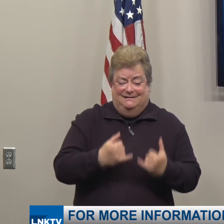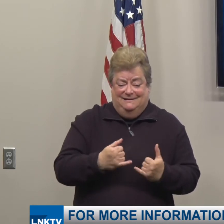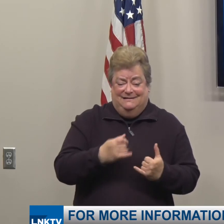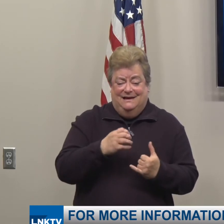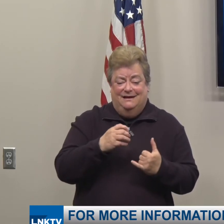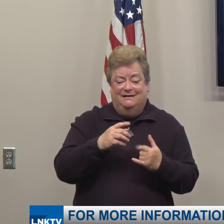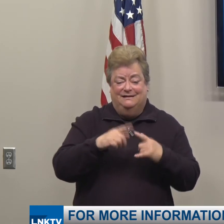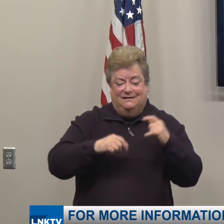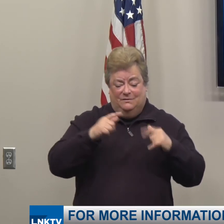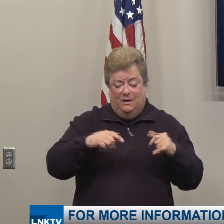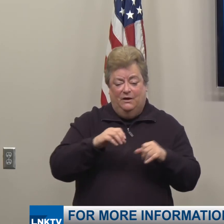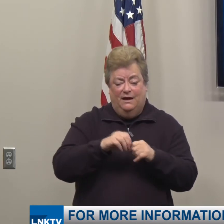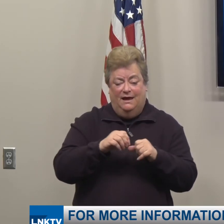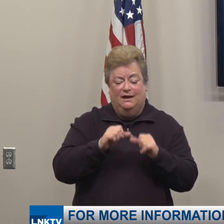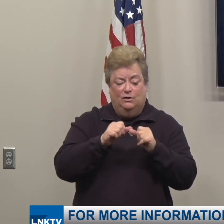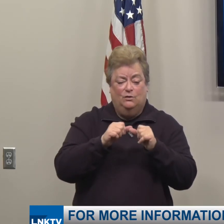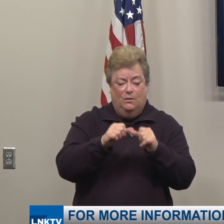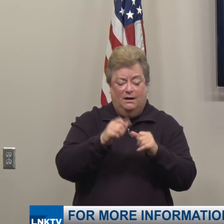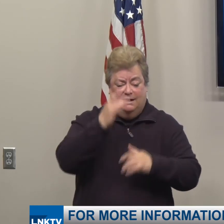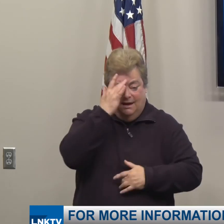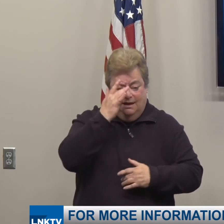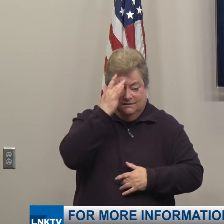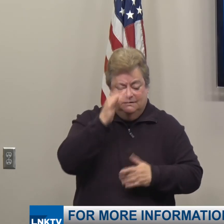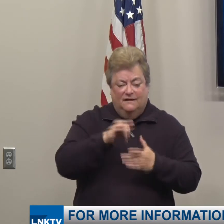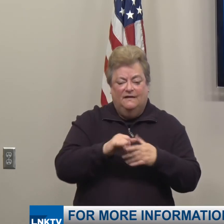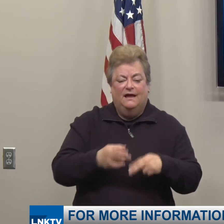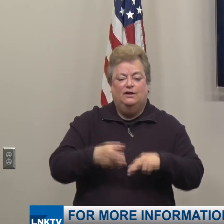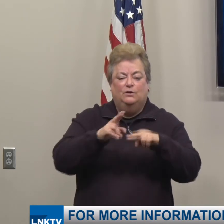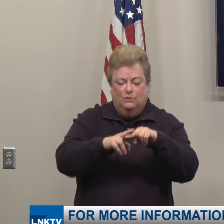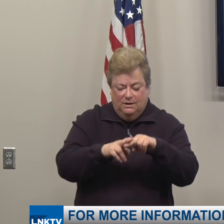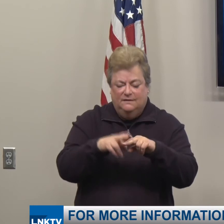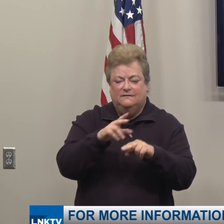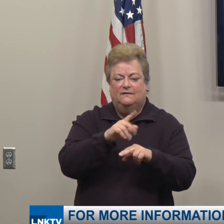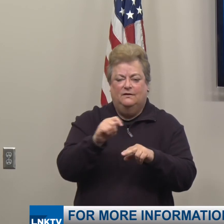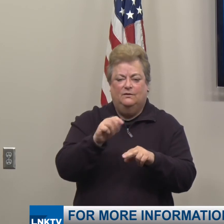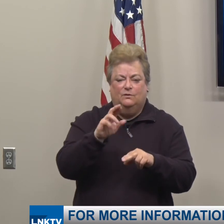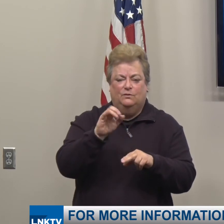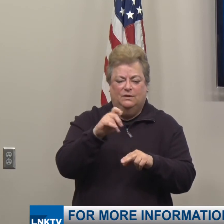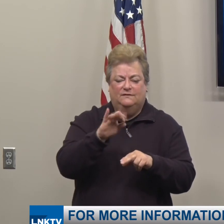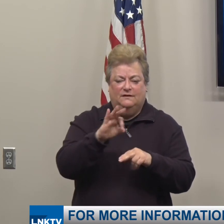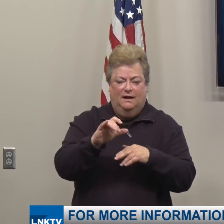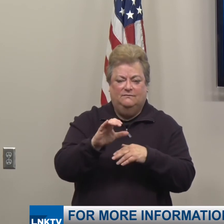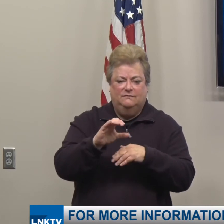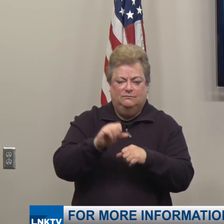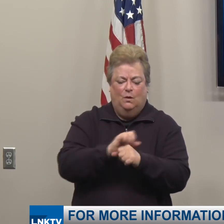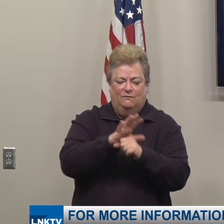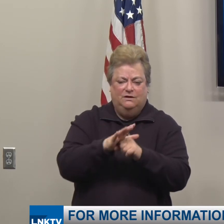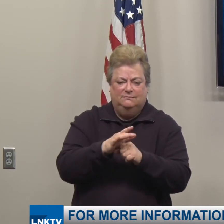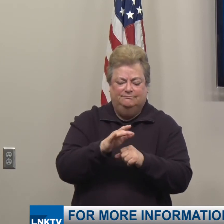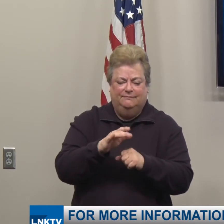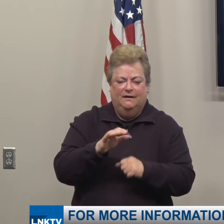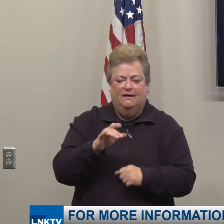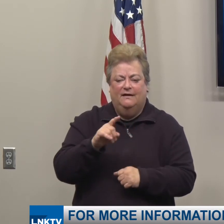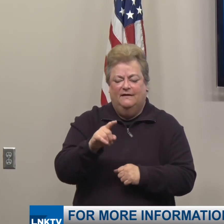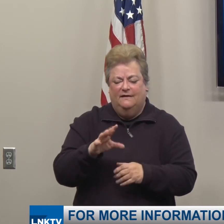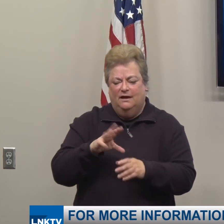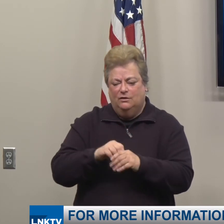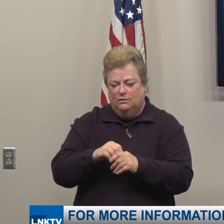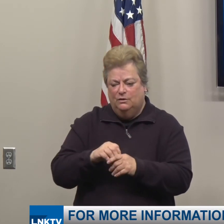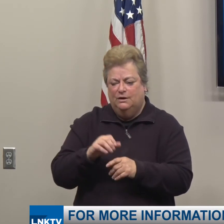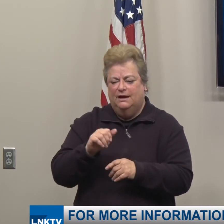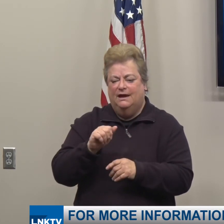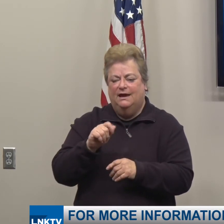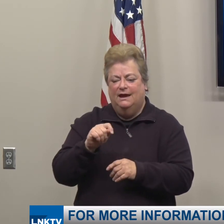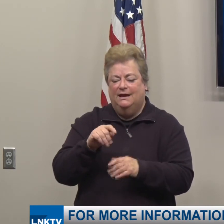illness and chronic health conditions that increase the risk of complications from COVID-19. They include differences in access